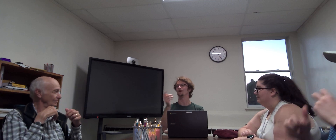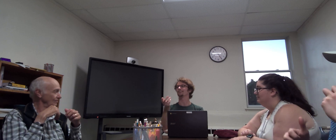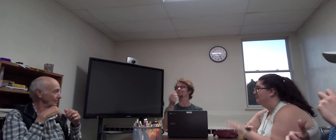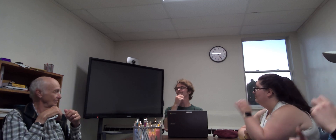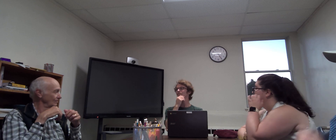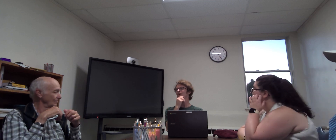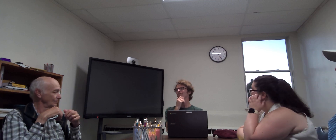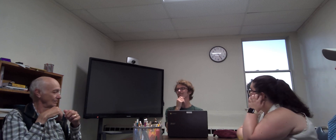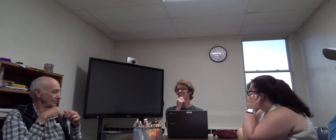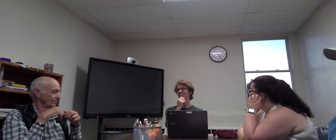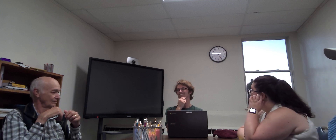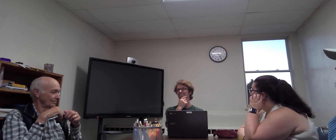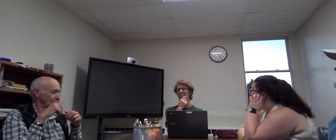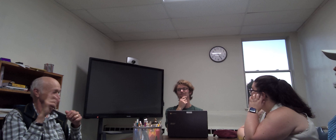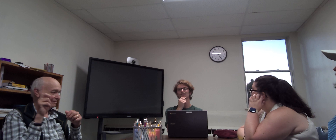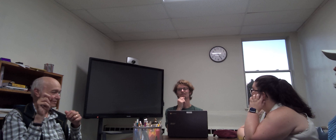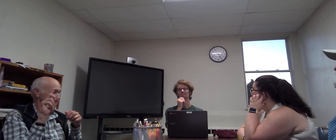Where is the problem? I think you can probably.